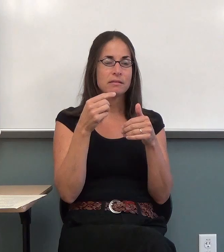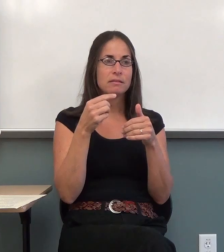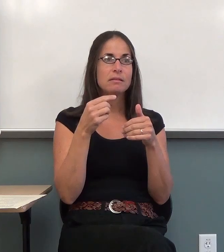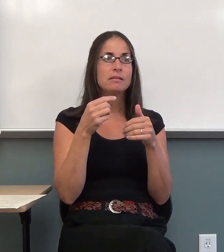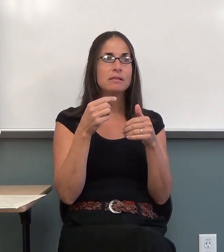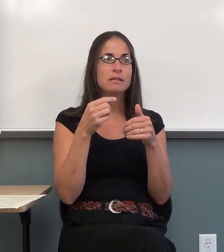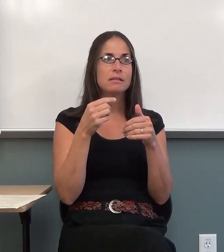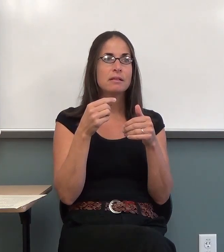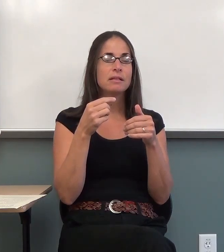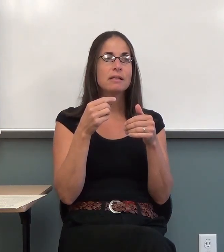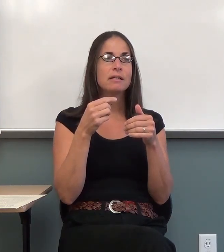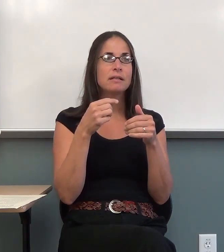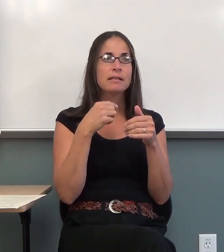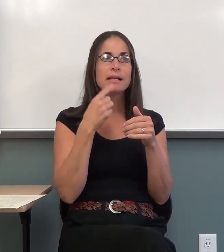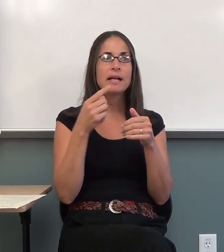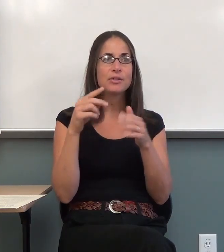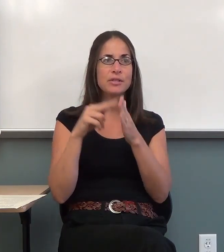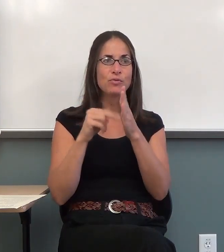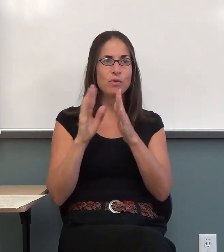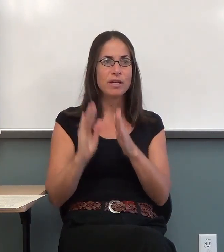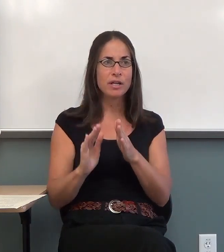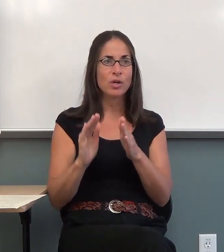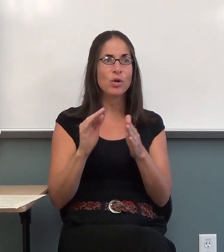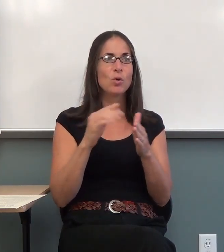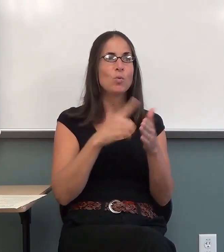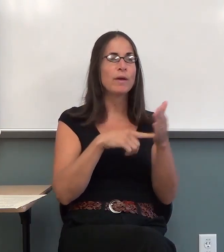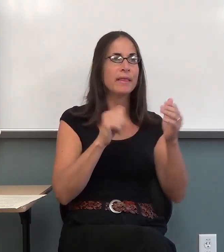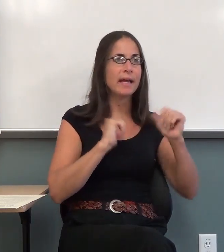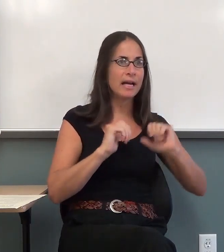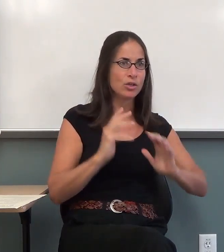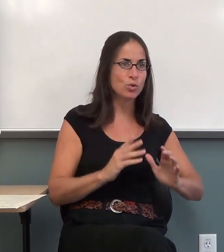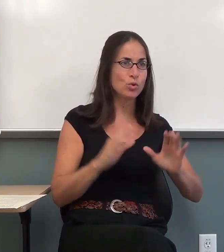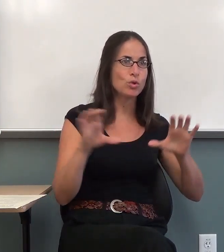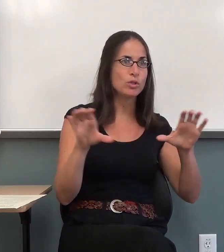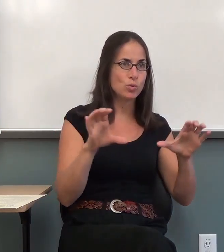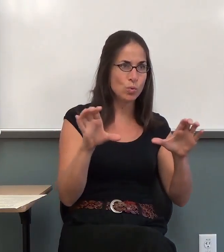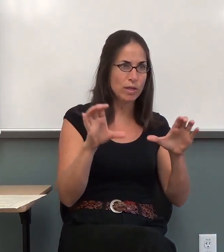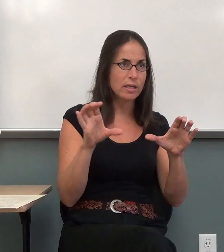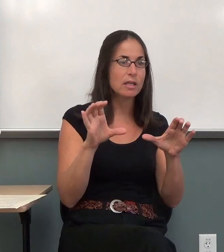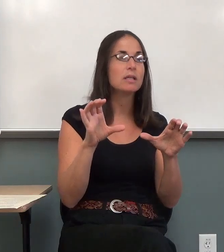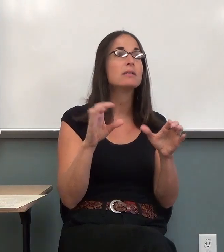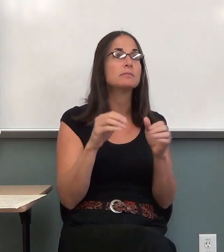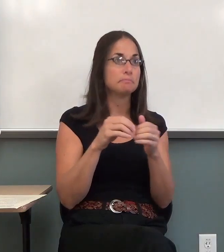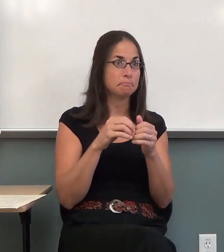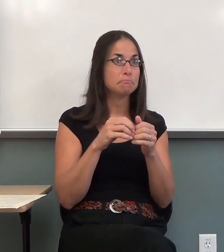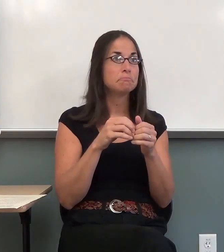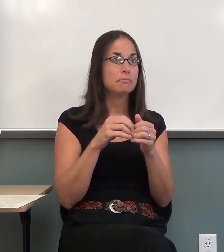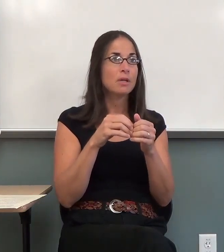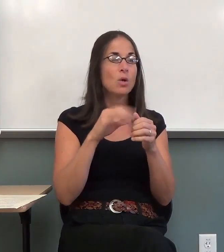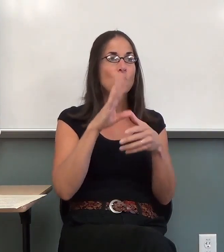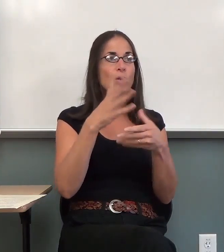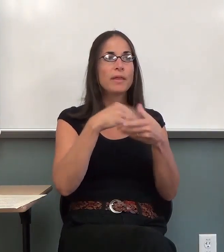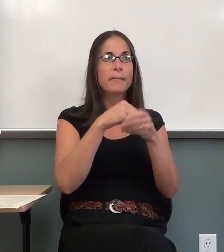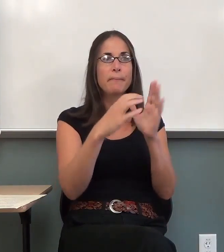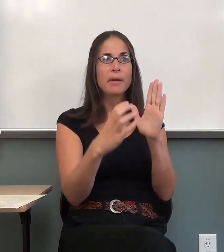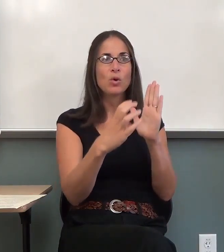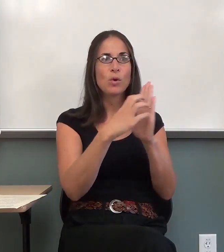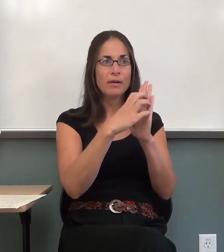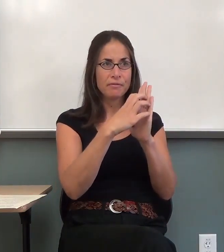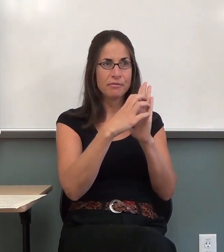Tells the reader what the actor's doing. Good, nice. It tells the reader what the actor's doing. And in a paragraph, the subject, you